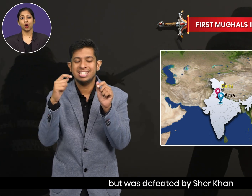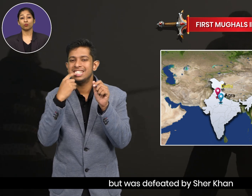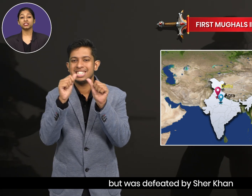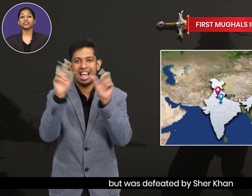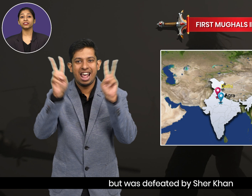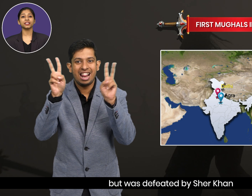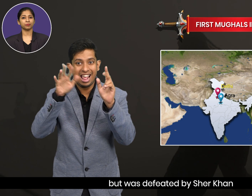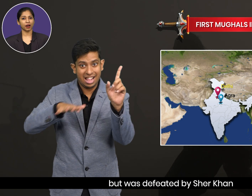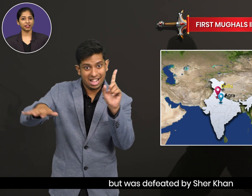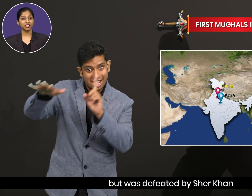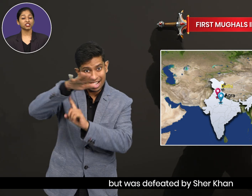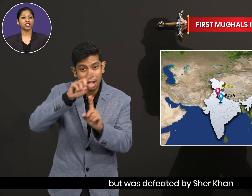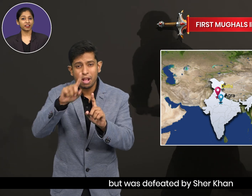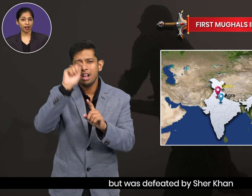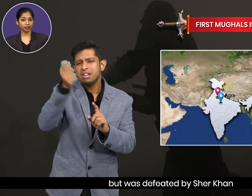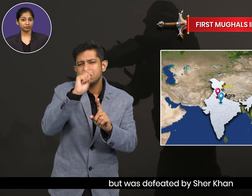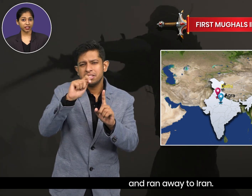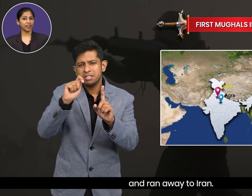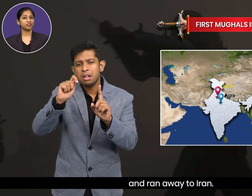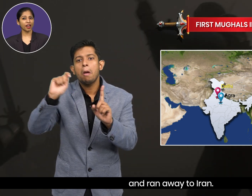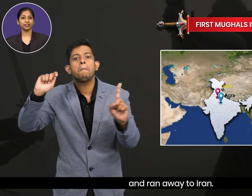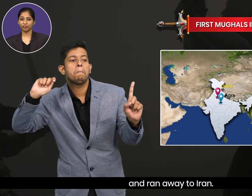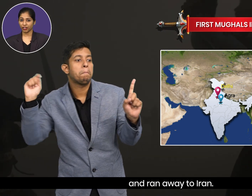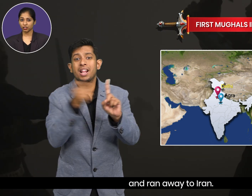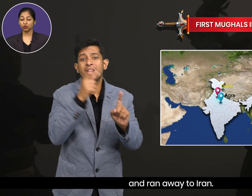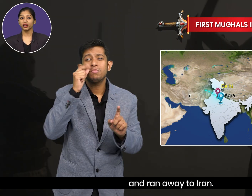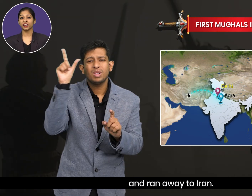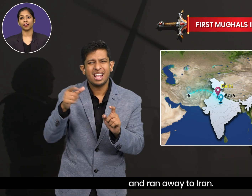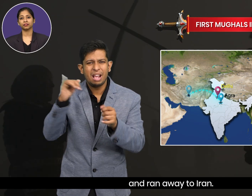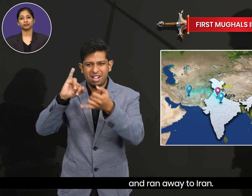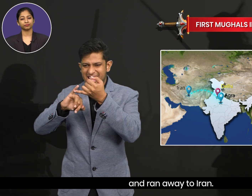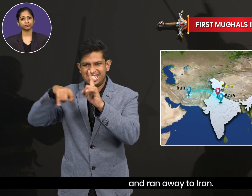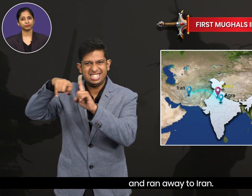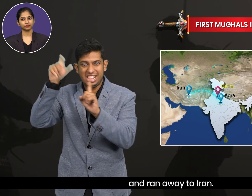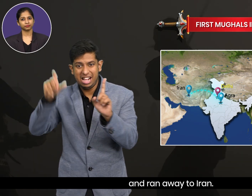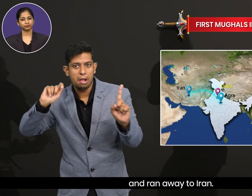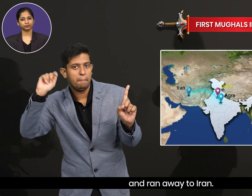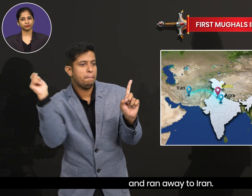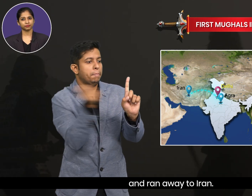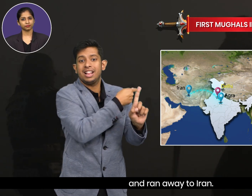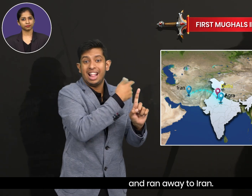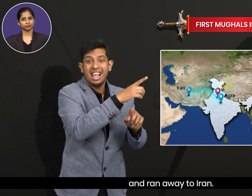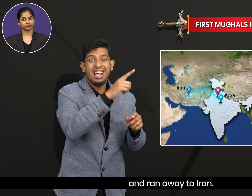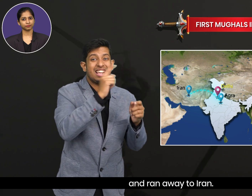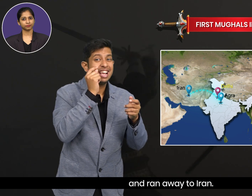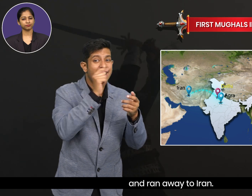but was defeated by Sher Khan and ran away to Iran.